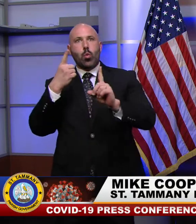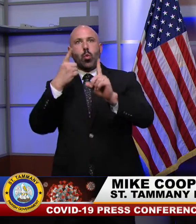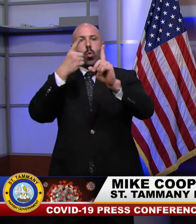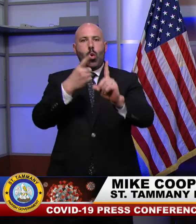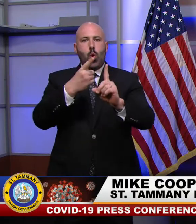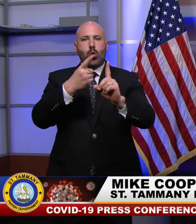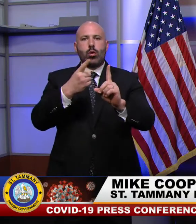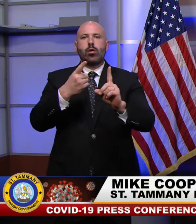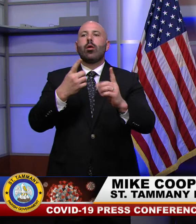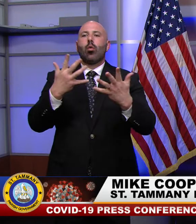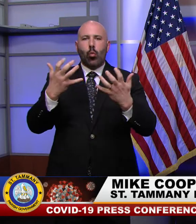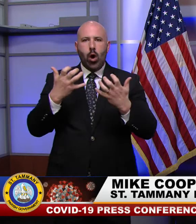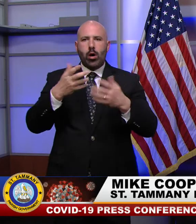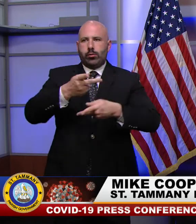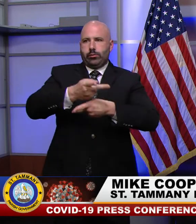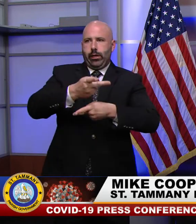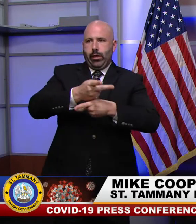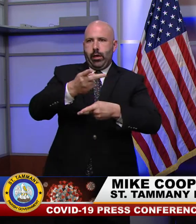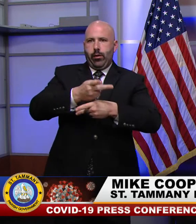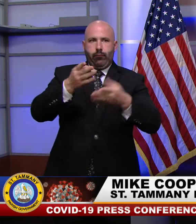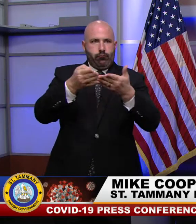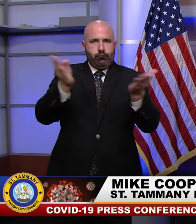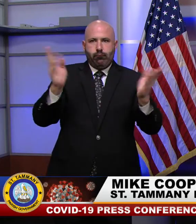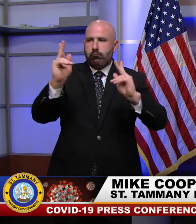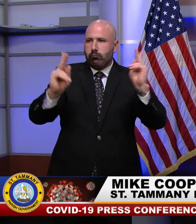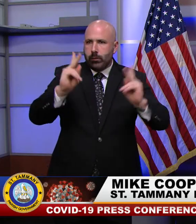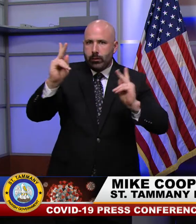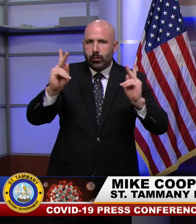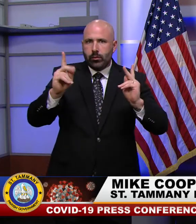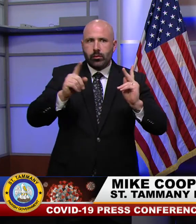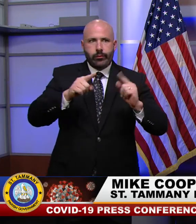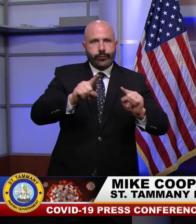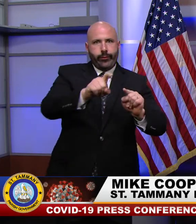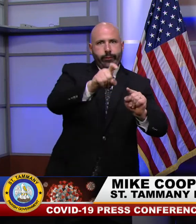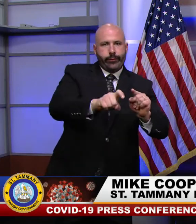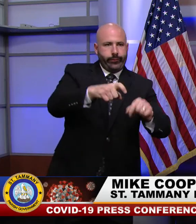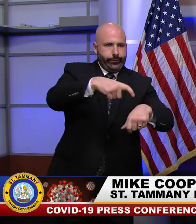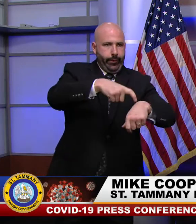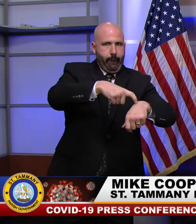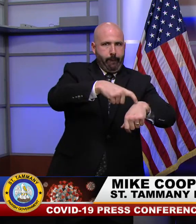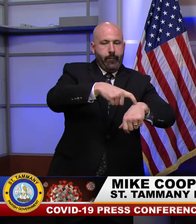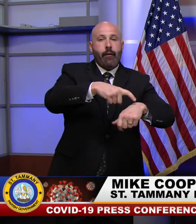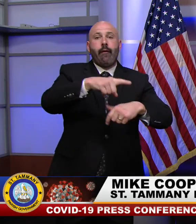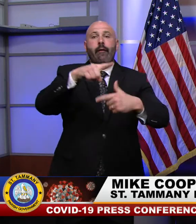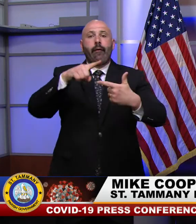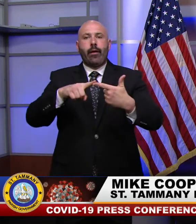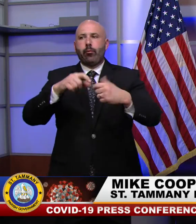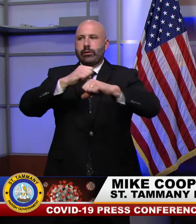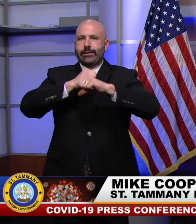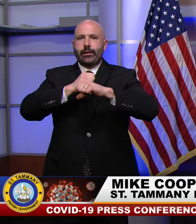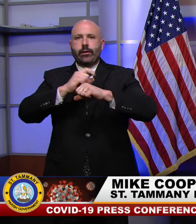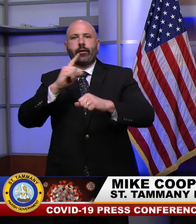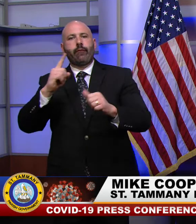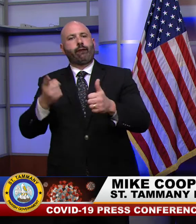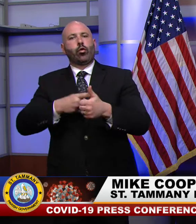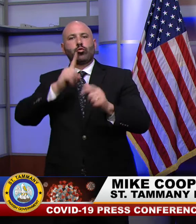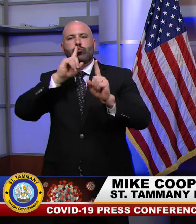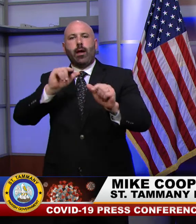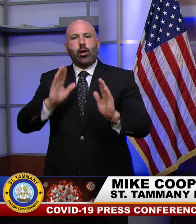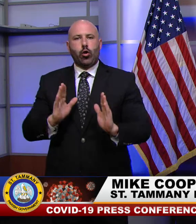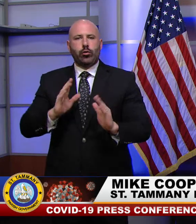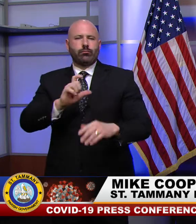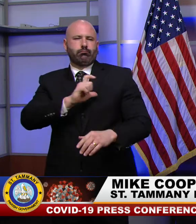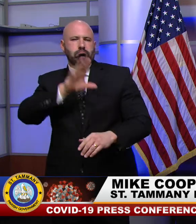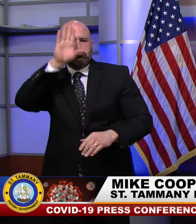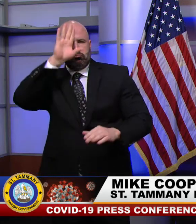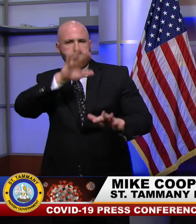of the public in their time of need, while also protecting first responders and limiting the spread of the disease to other